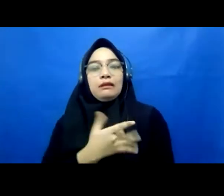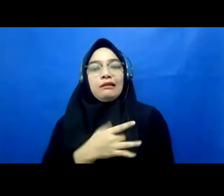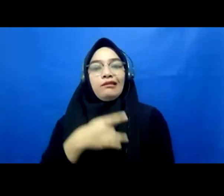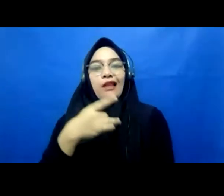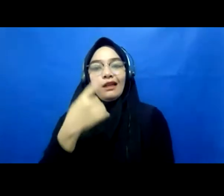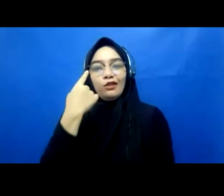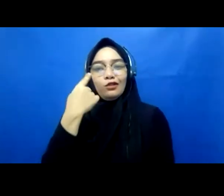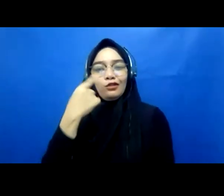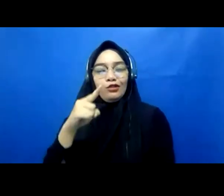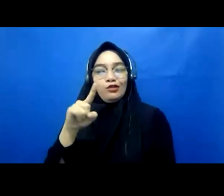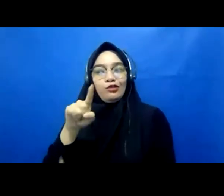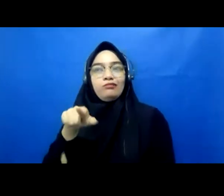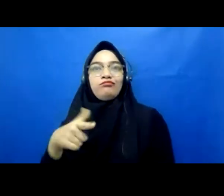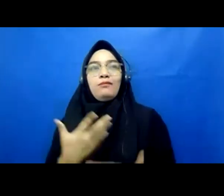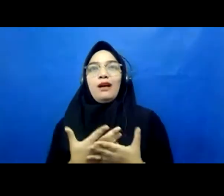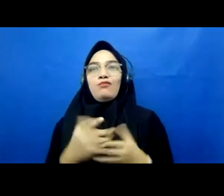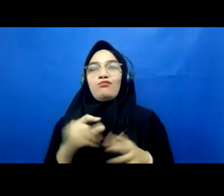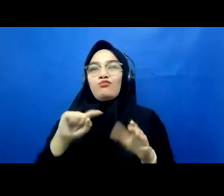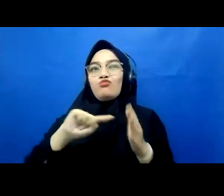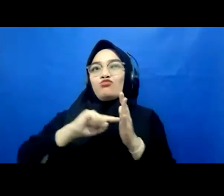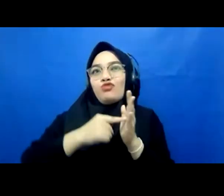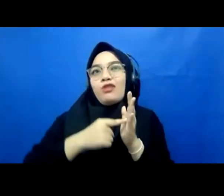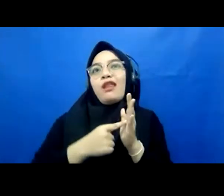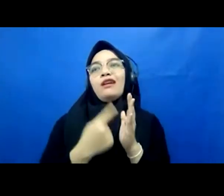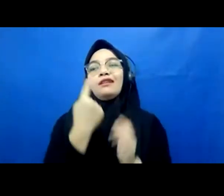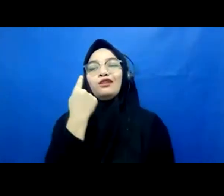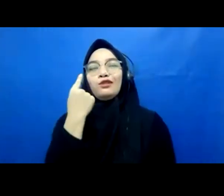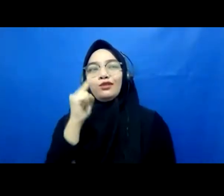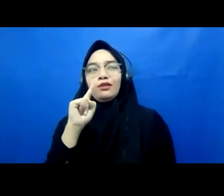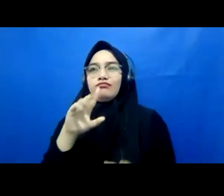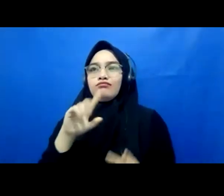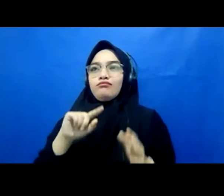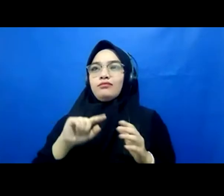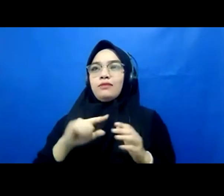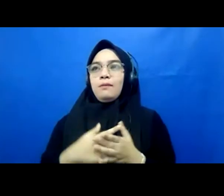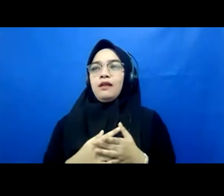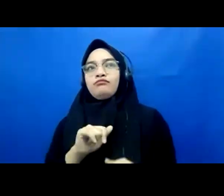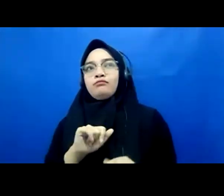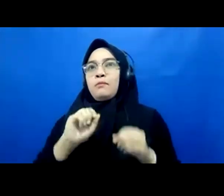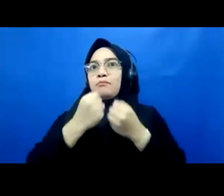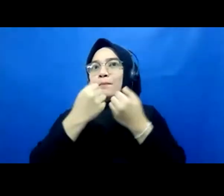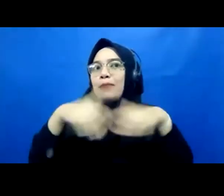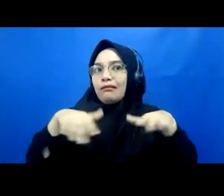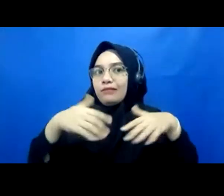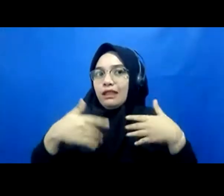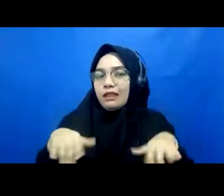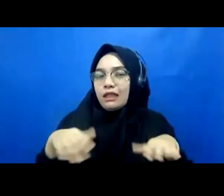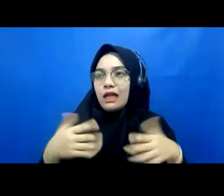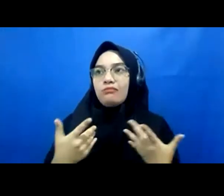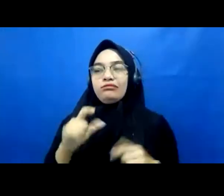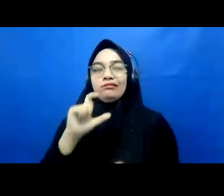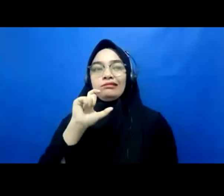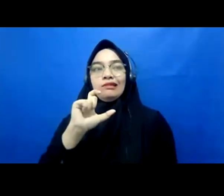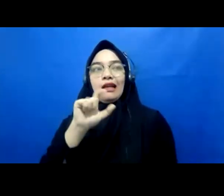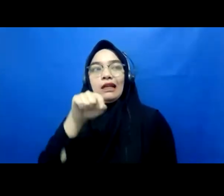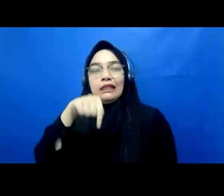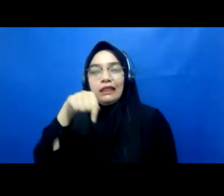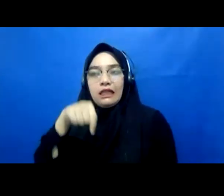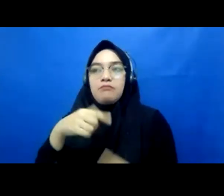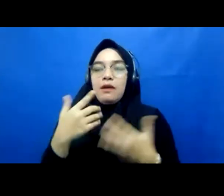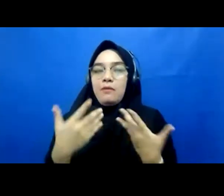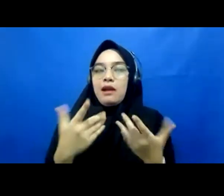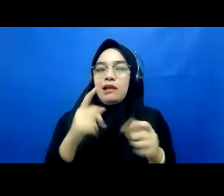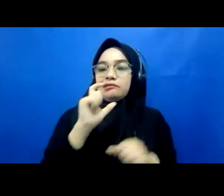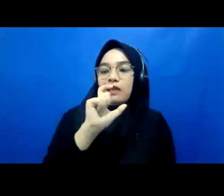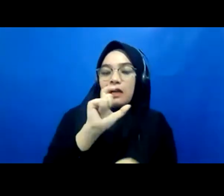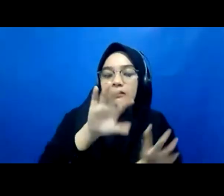quite successful. This builds trust with the business community, who then support to champion inclusion themselves to other organizations,